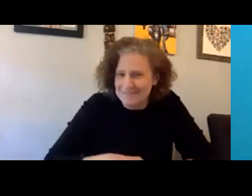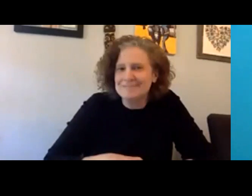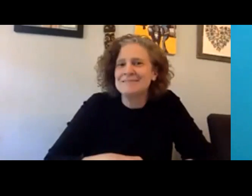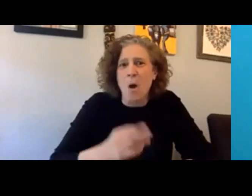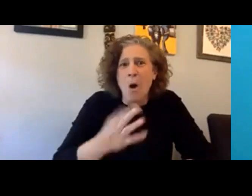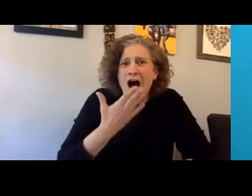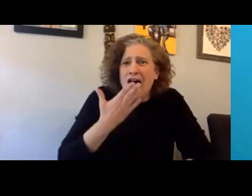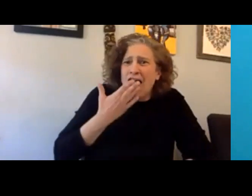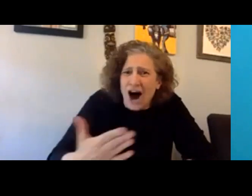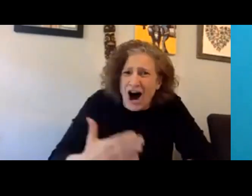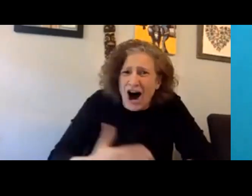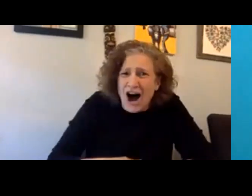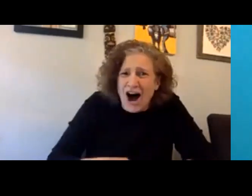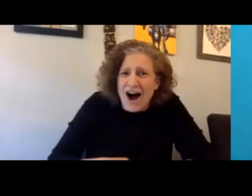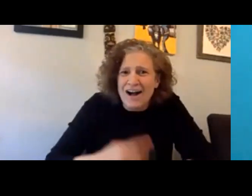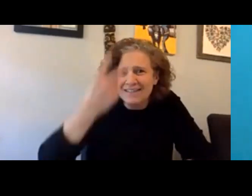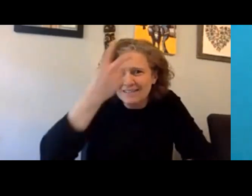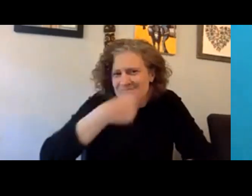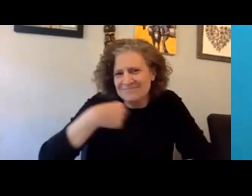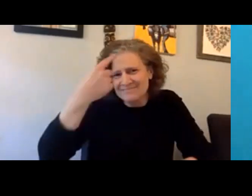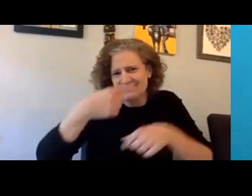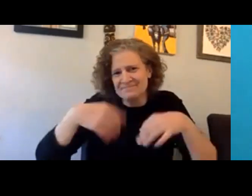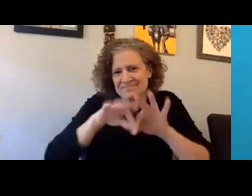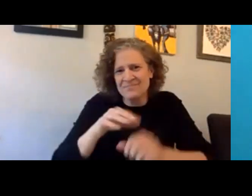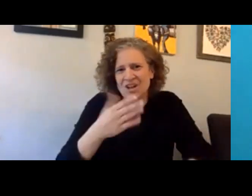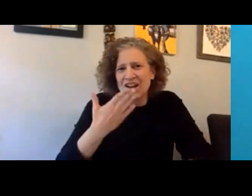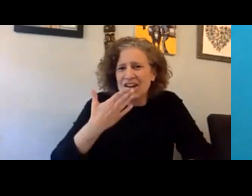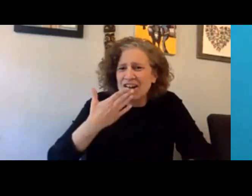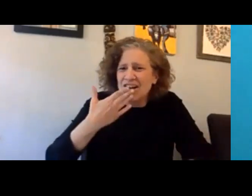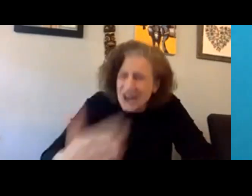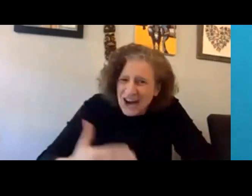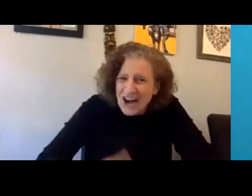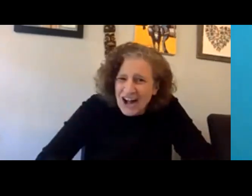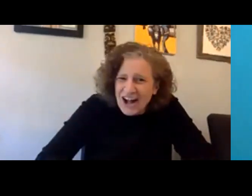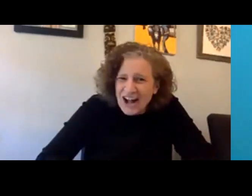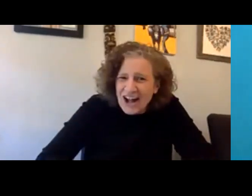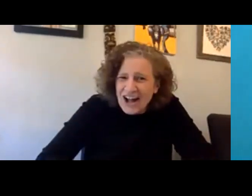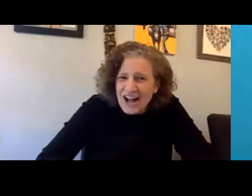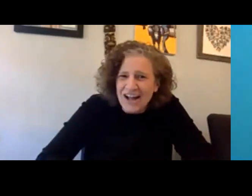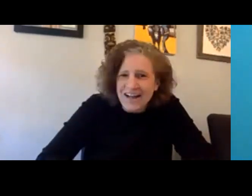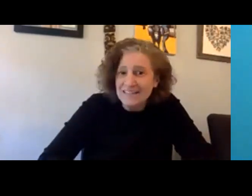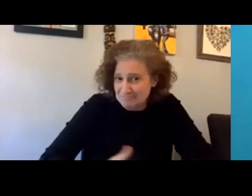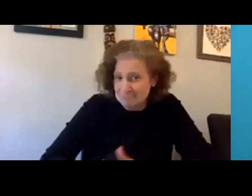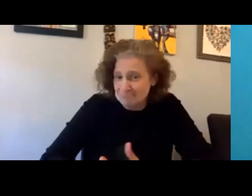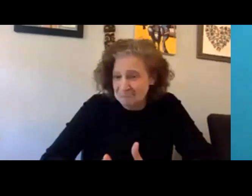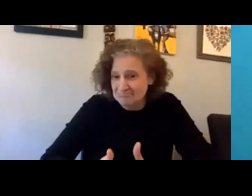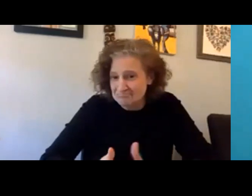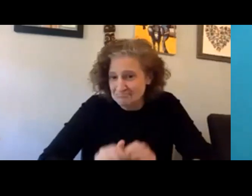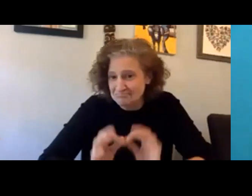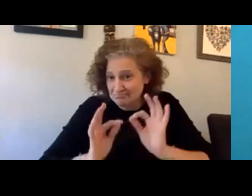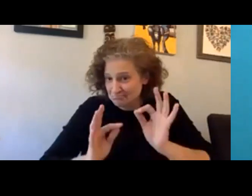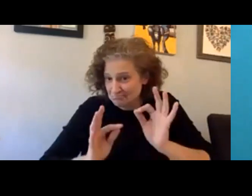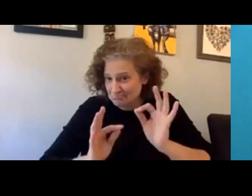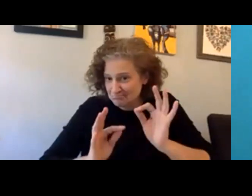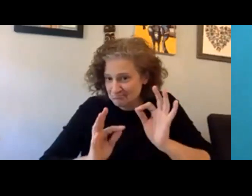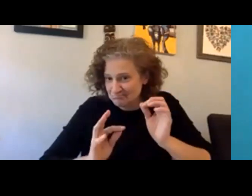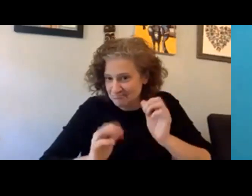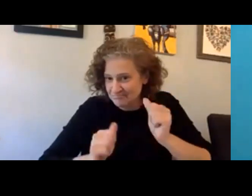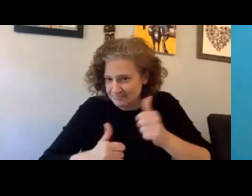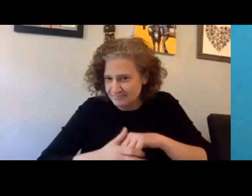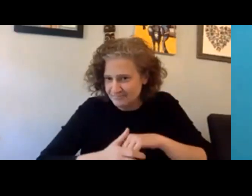wow. Or, oh, it's so good. And your facial expression is very important. It's so good.